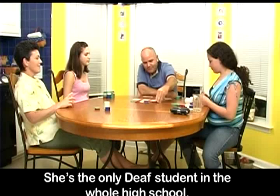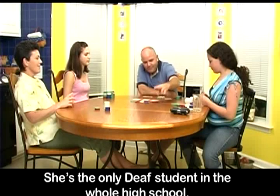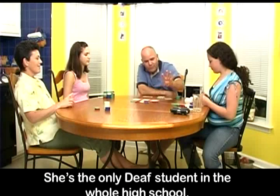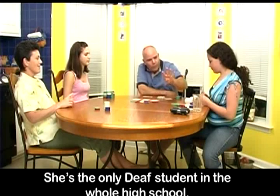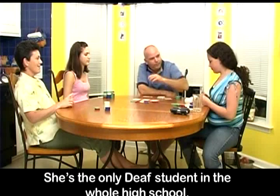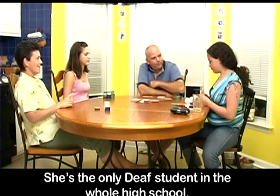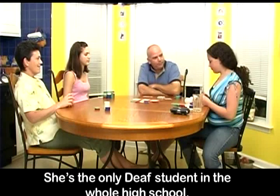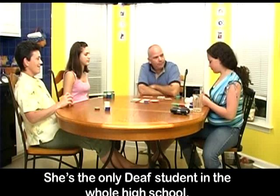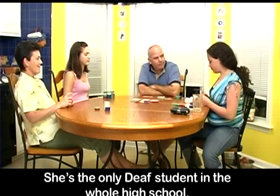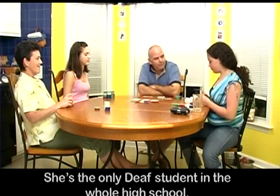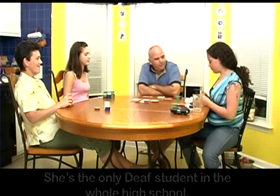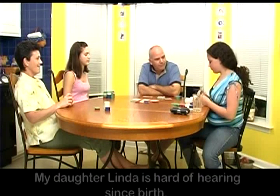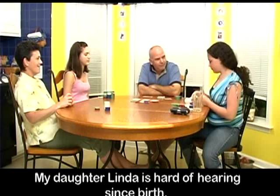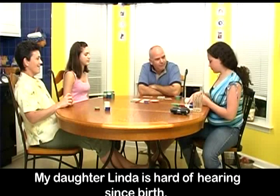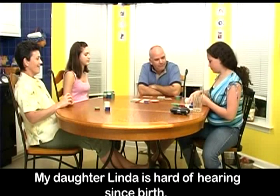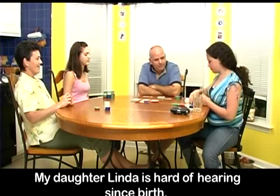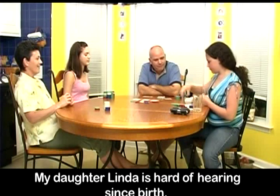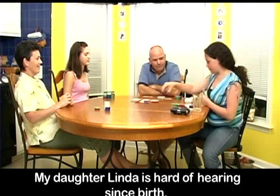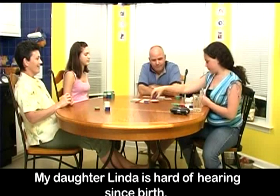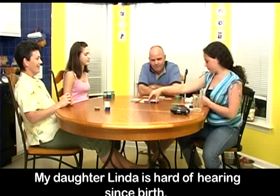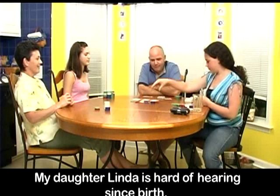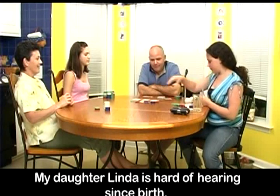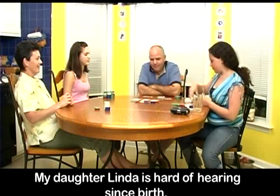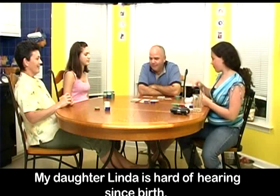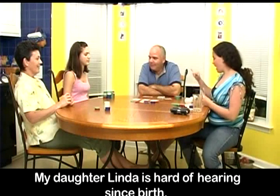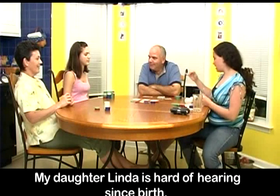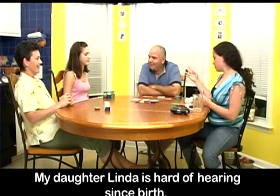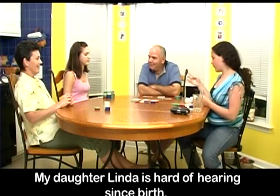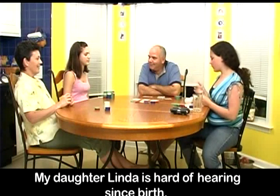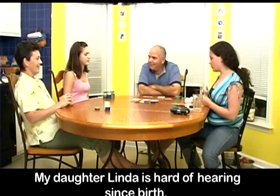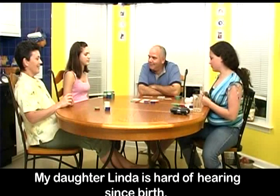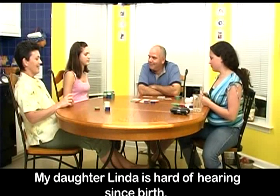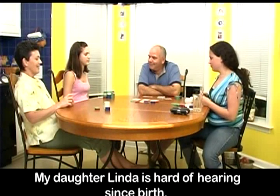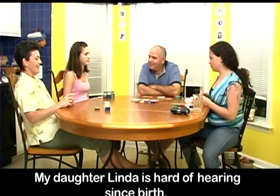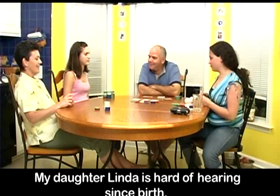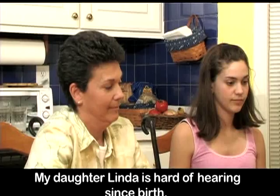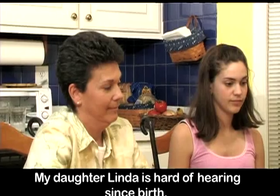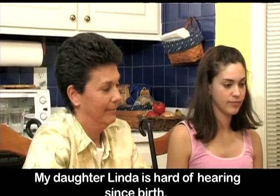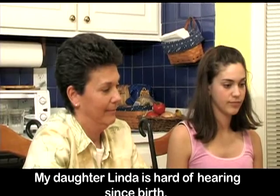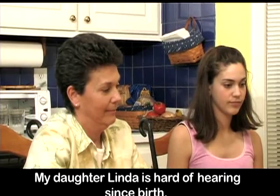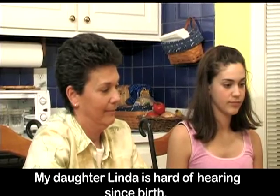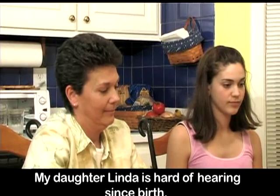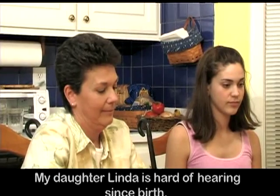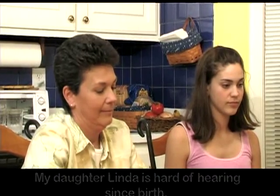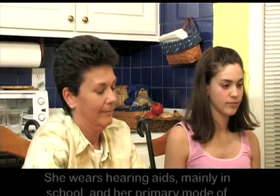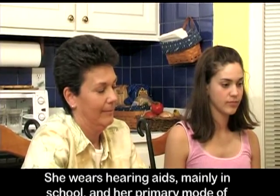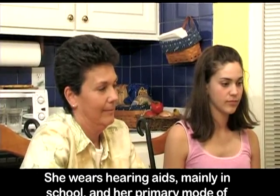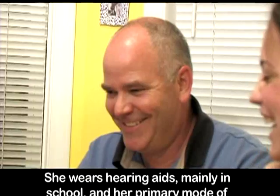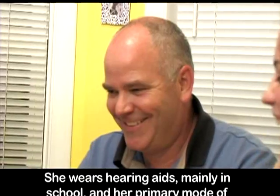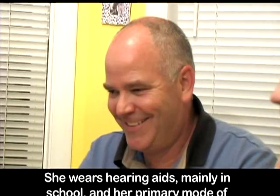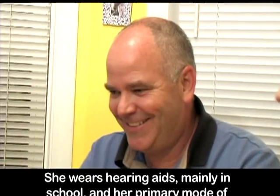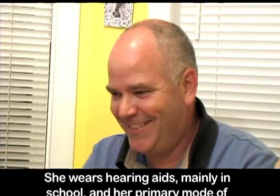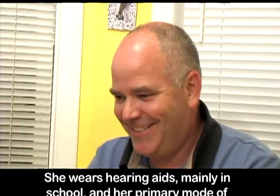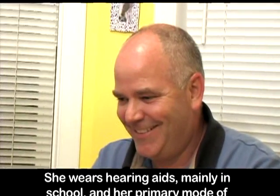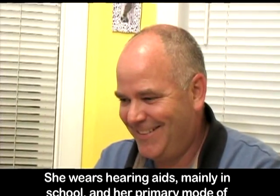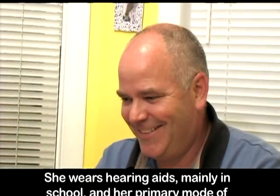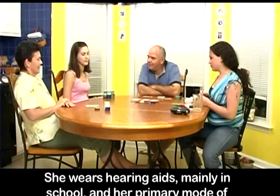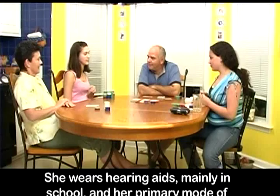the whole high school. My daughter Linda is hard of hearing since birth. She wears hearing aids, mainly